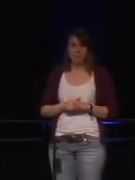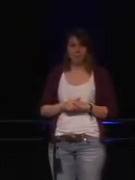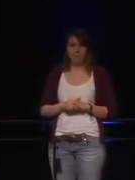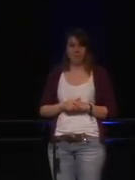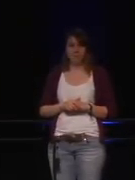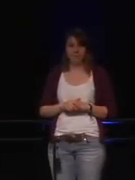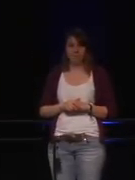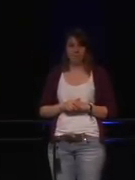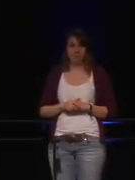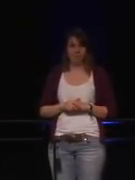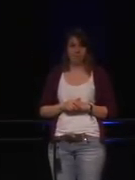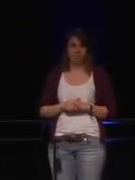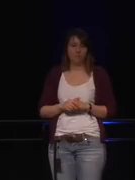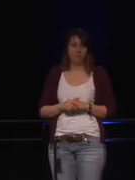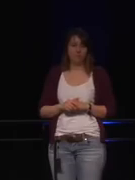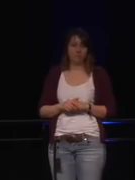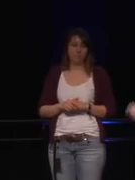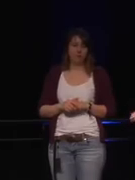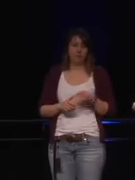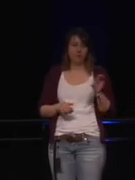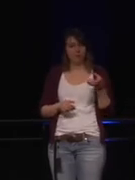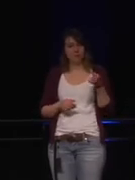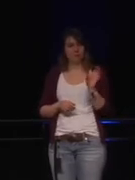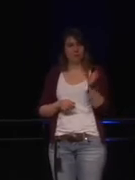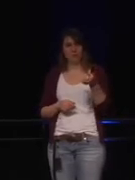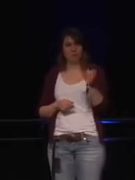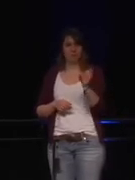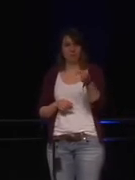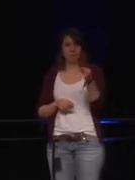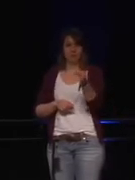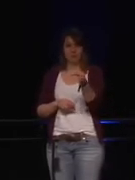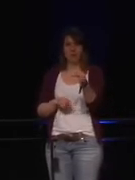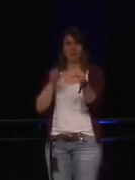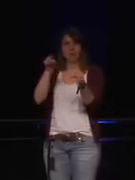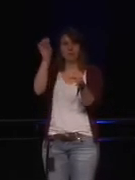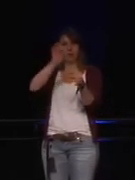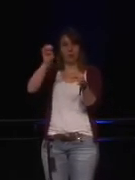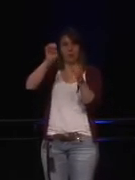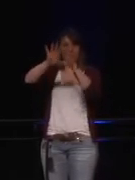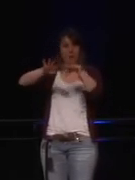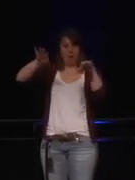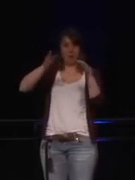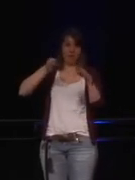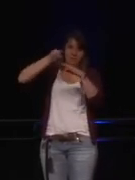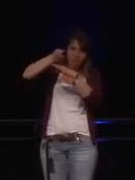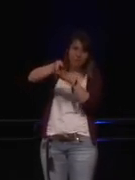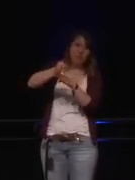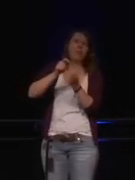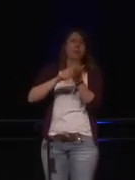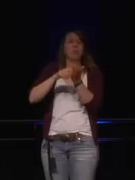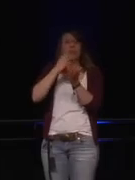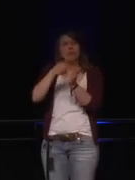Norwegian consumer organization who actually, this is Kayla, you can see her now,